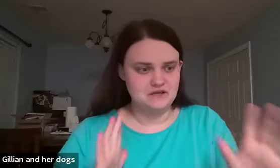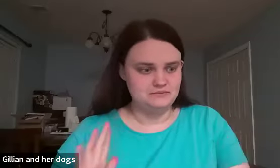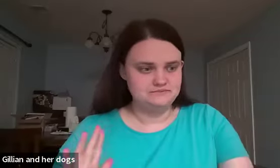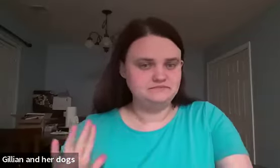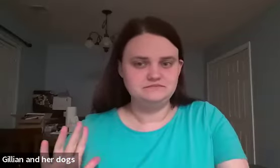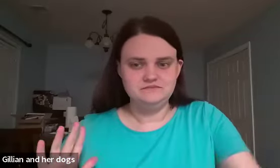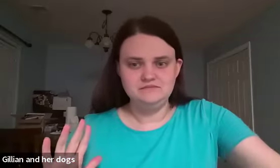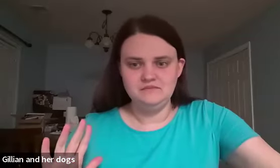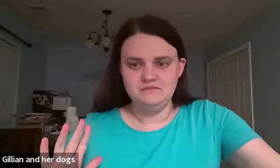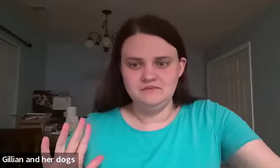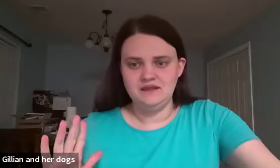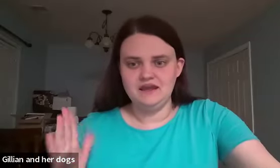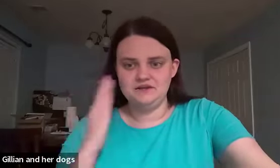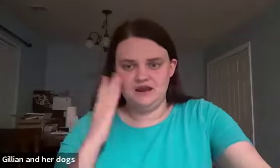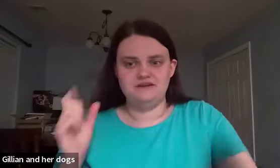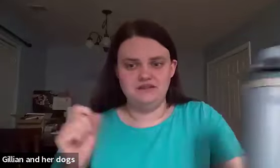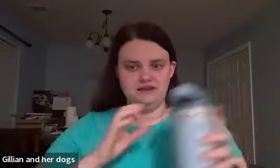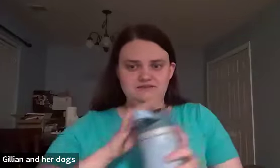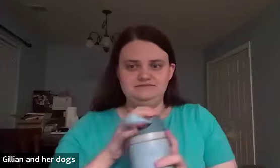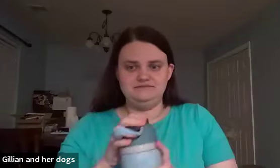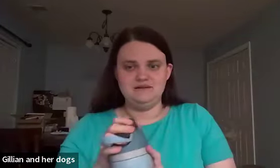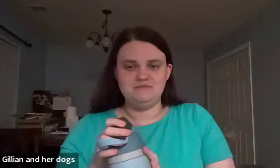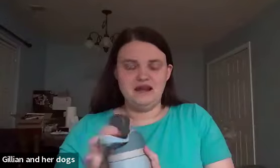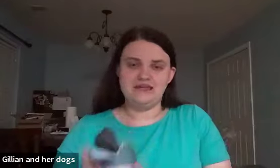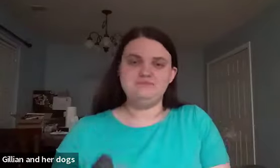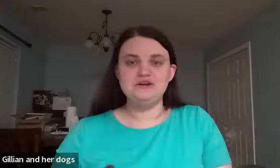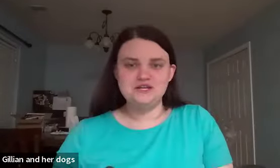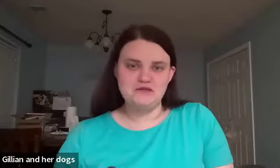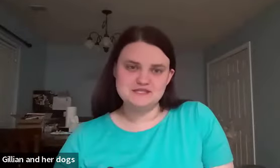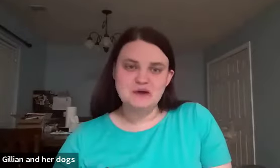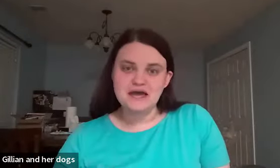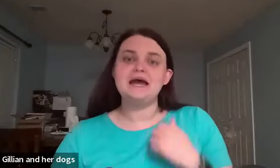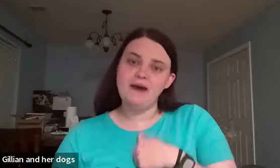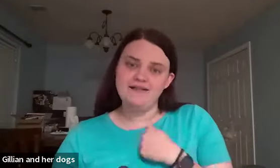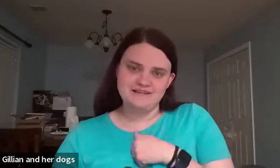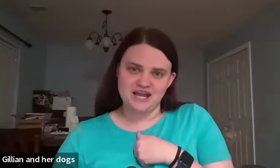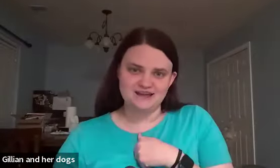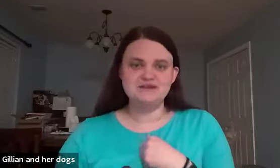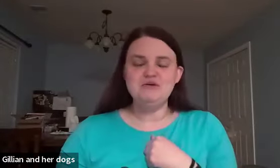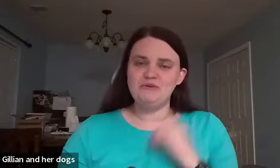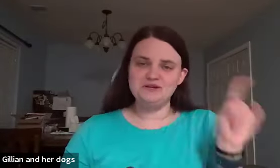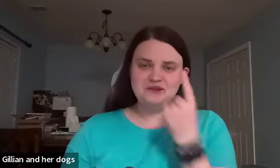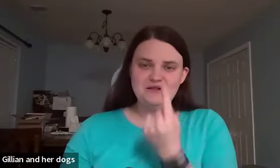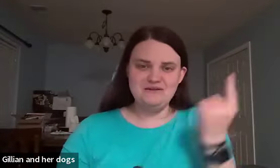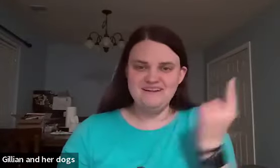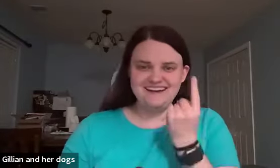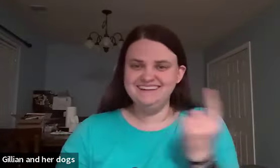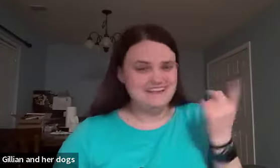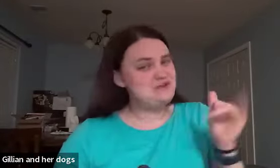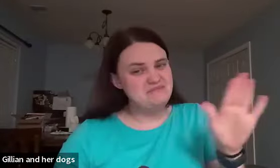So I know you're having to think. And I keep putting you on the spot and I apologize. But when you're the only one, that's what